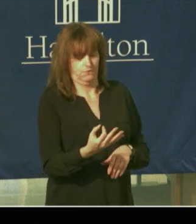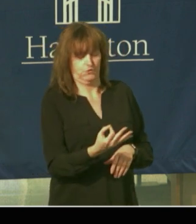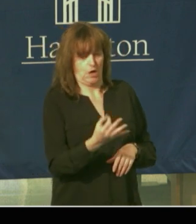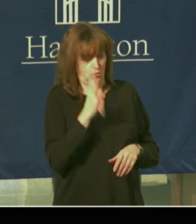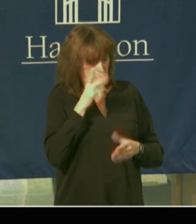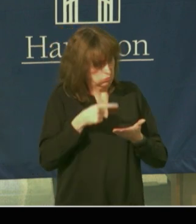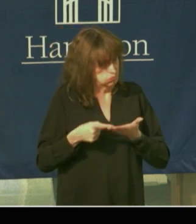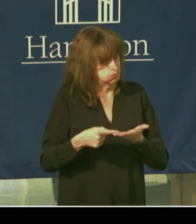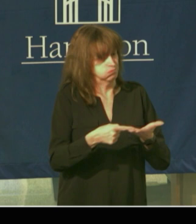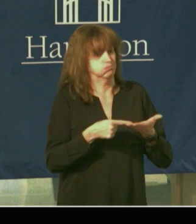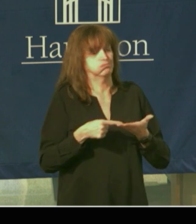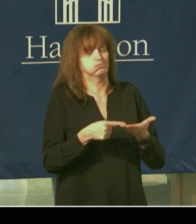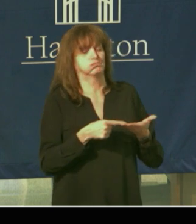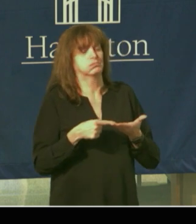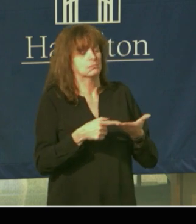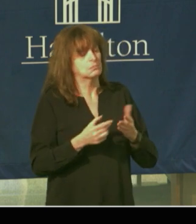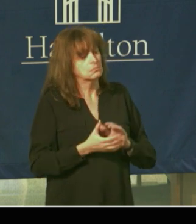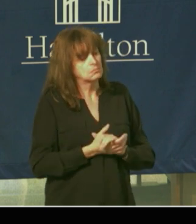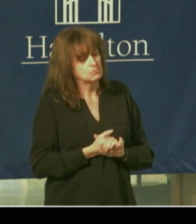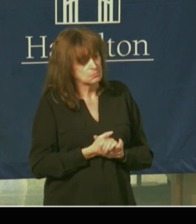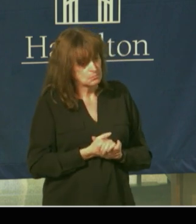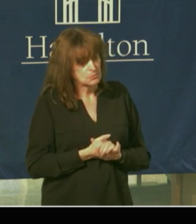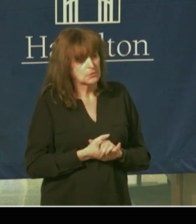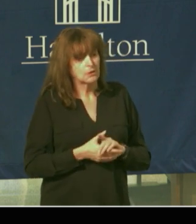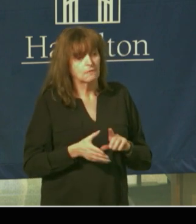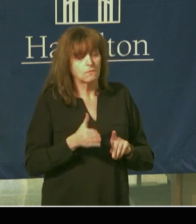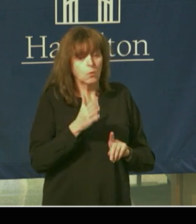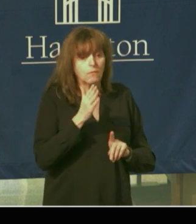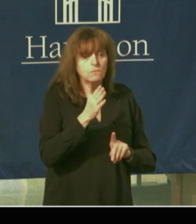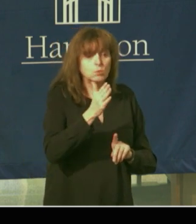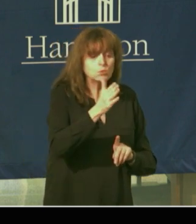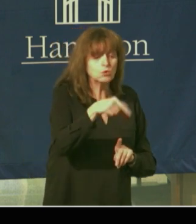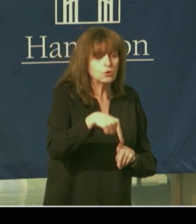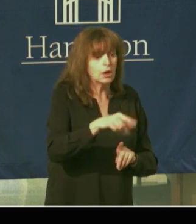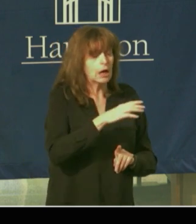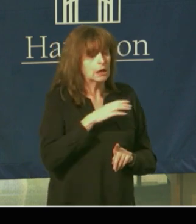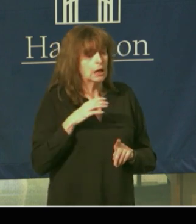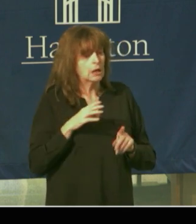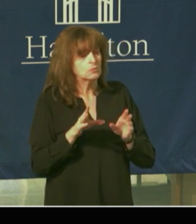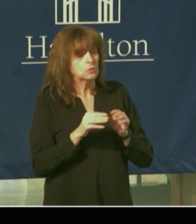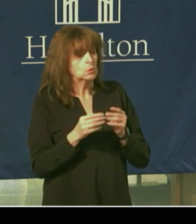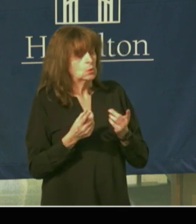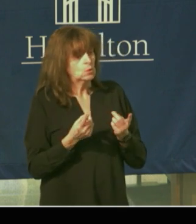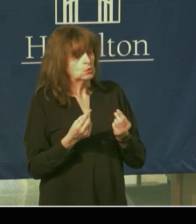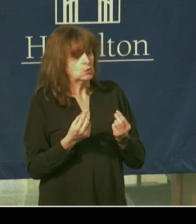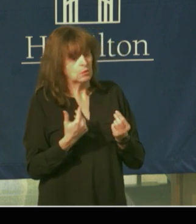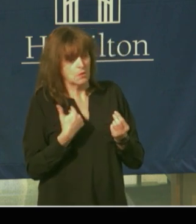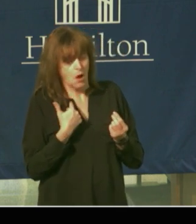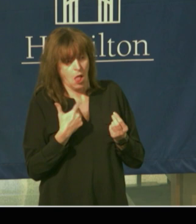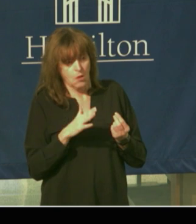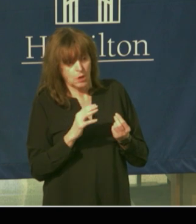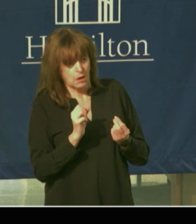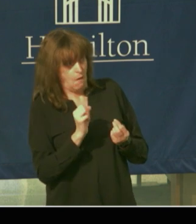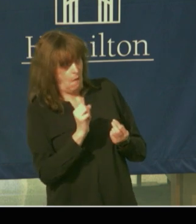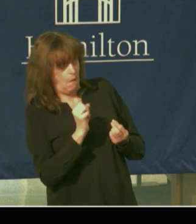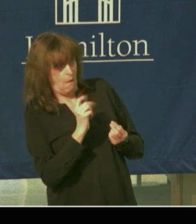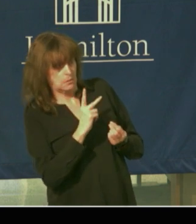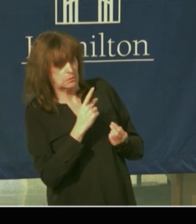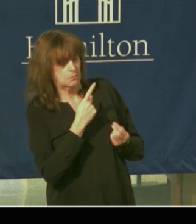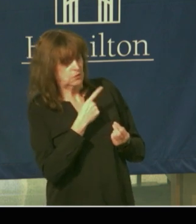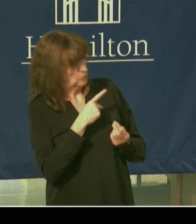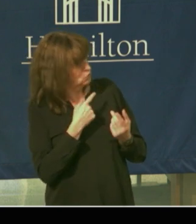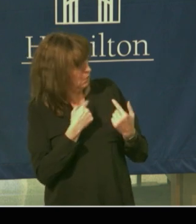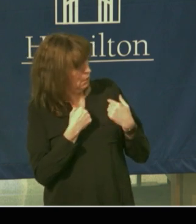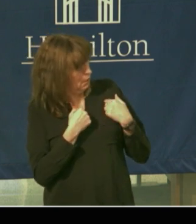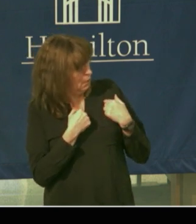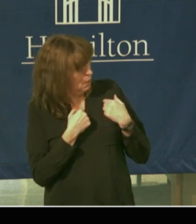potential council meetings that and we've asked the province for this authority to allow for dial-in electronic,